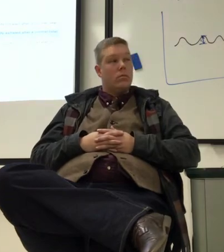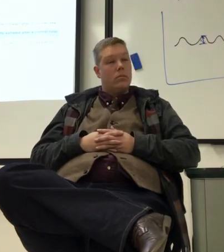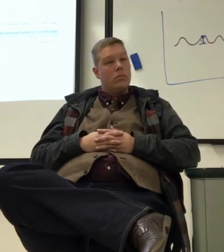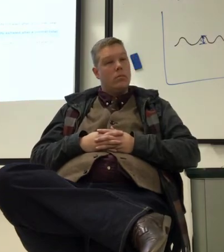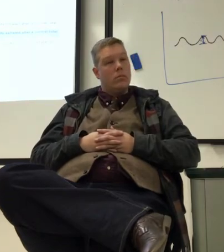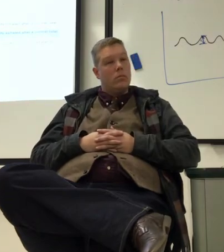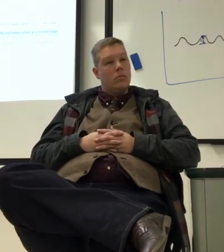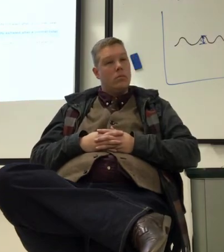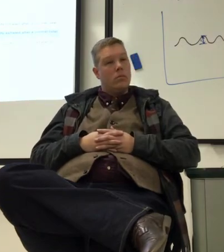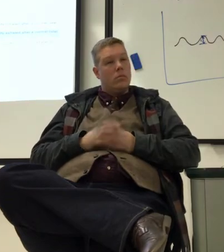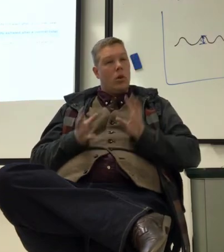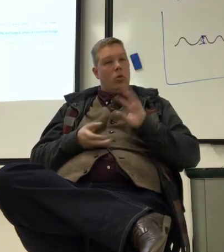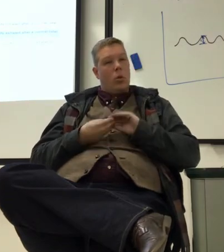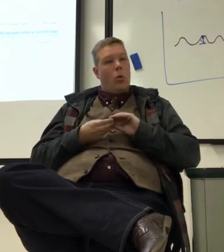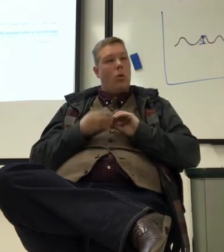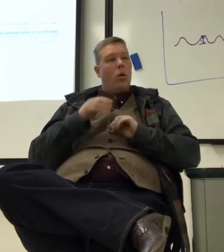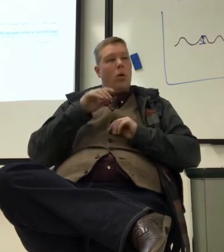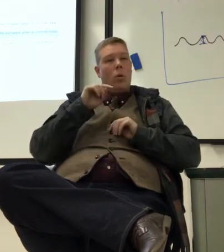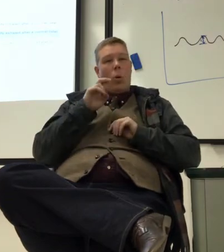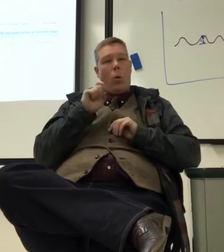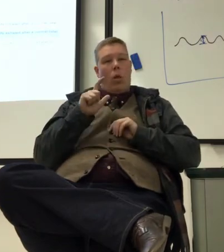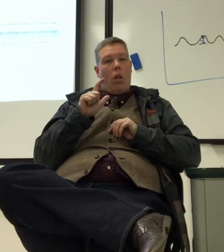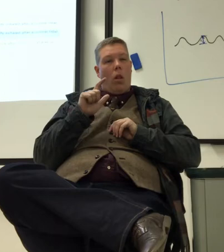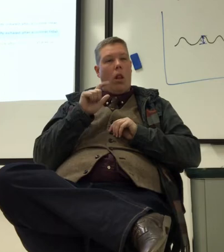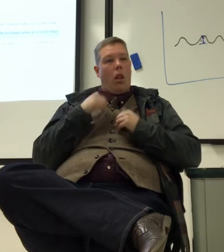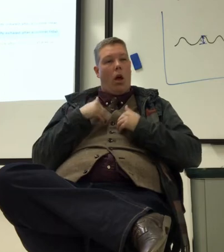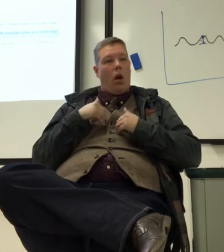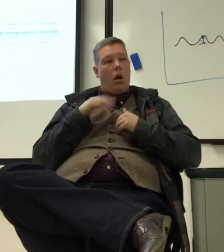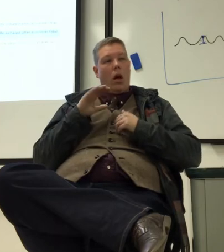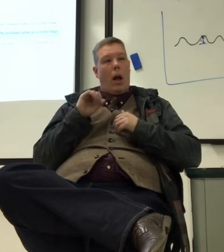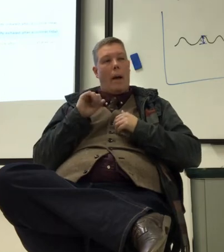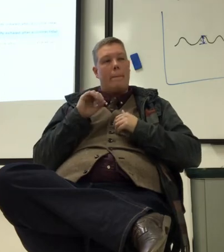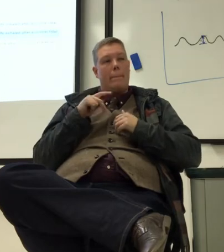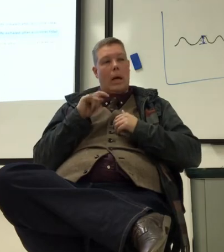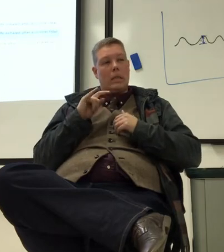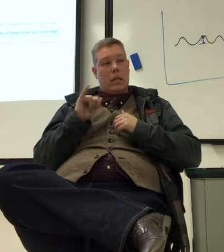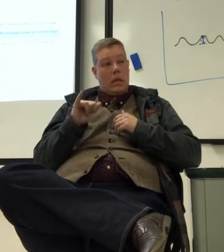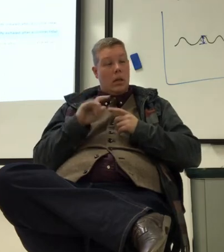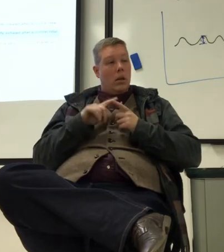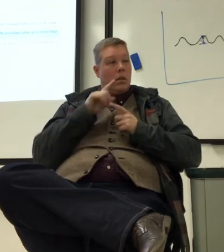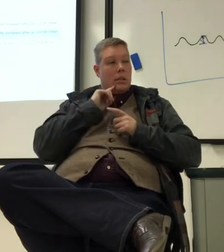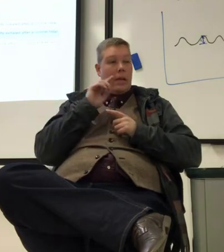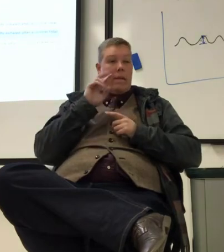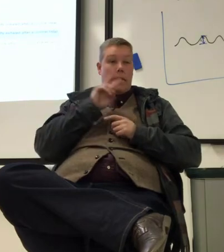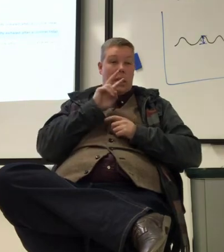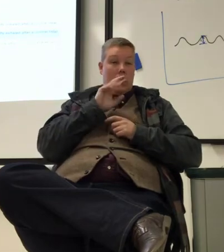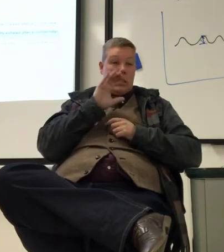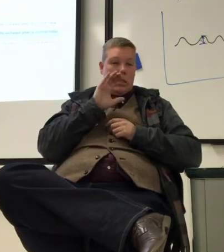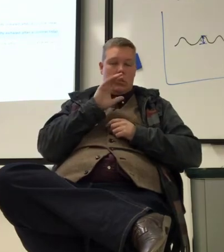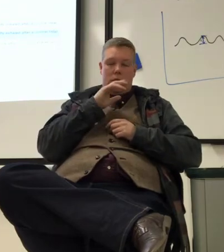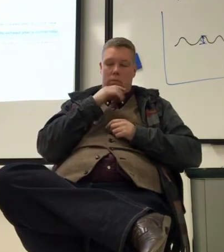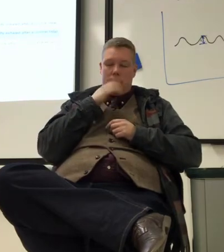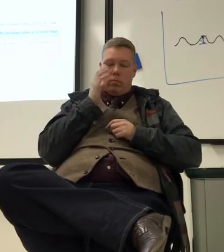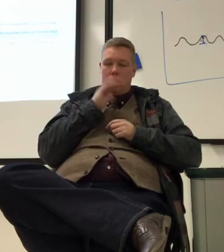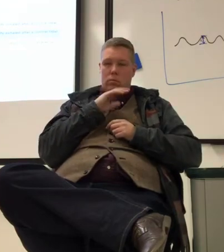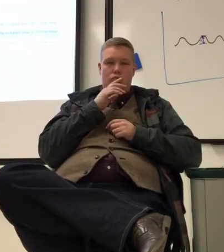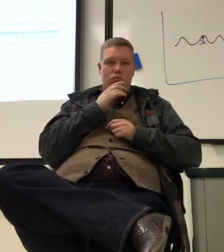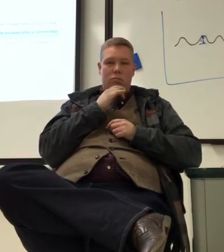Total lung capacity. You just add everything up. You add the VC. Oh, I didn't say VC yet,